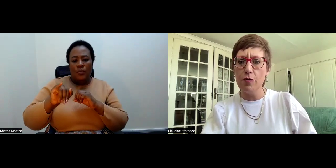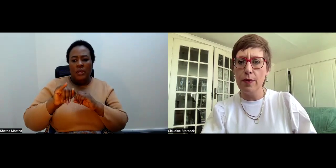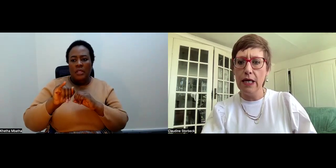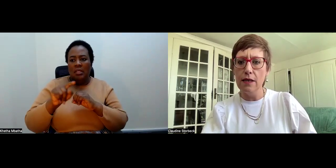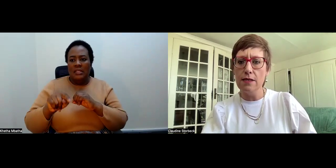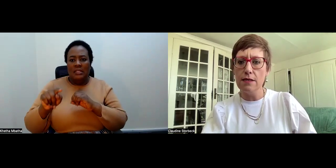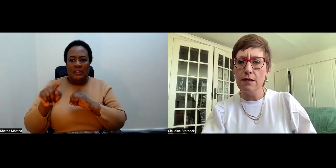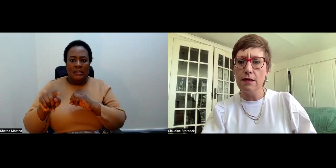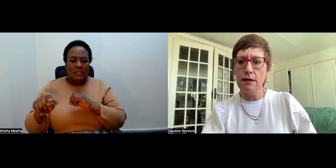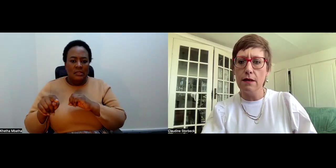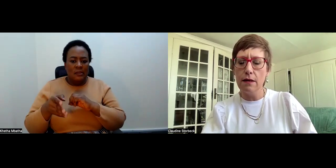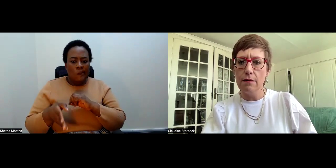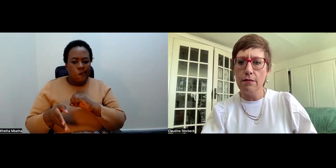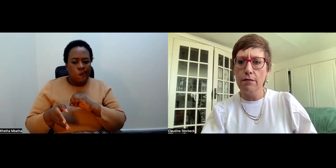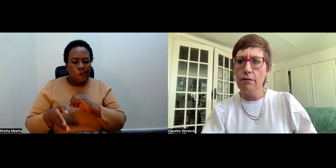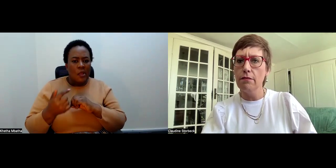Because I've now prepared it.